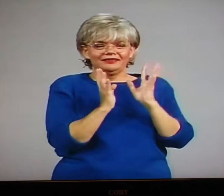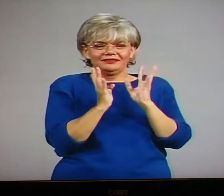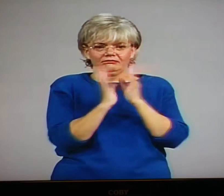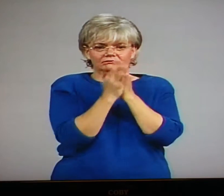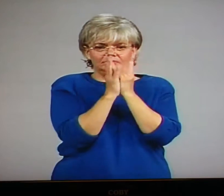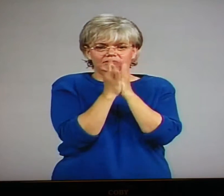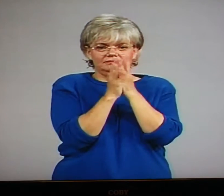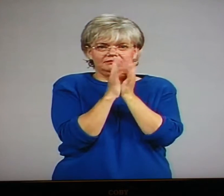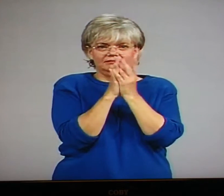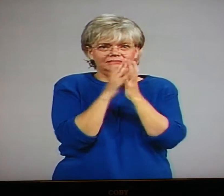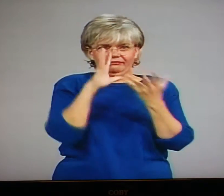information.